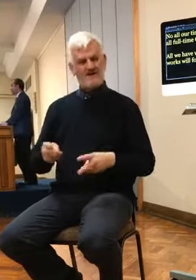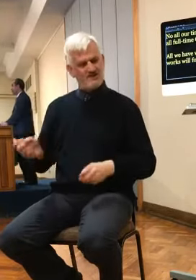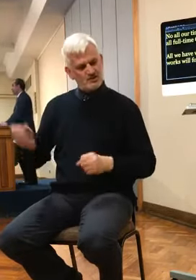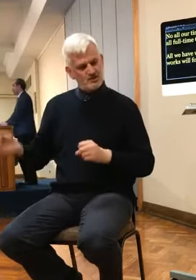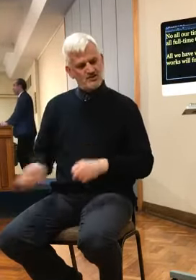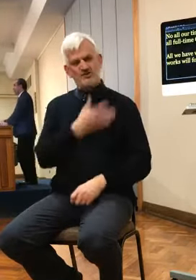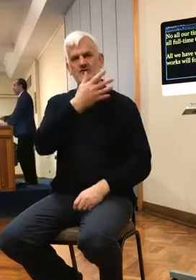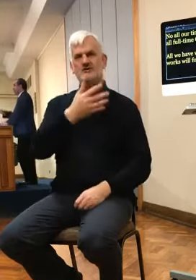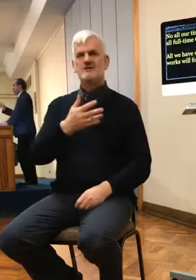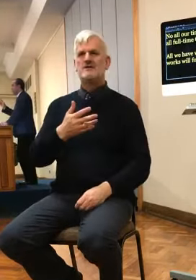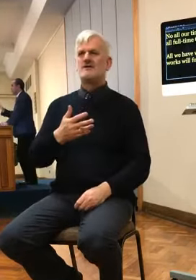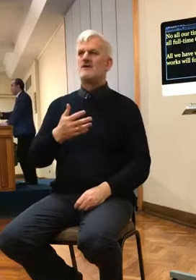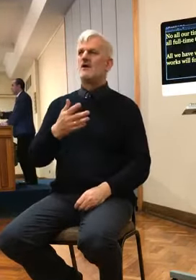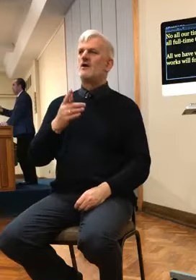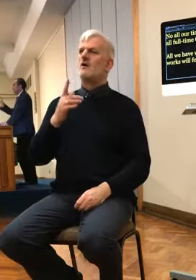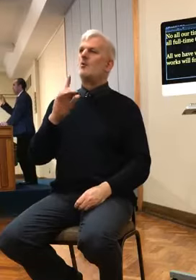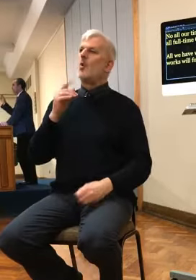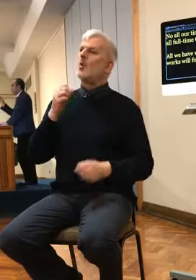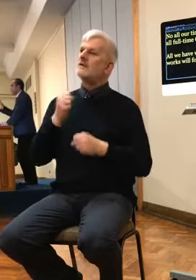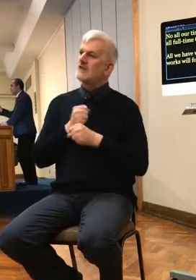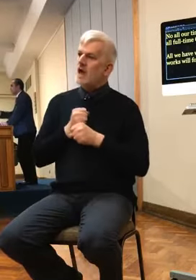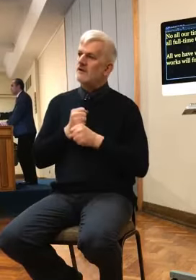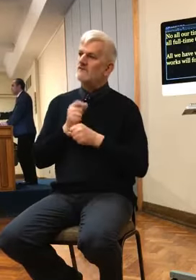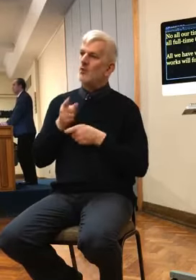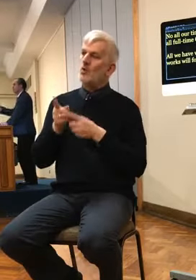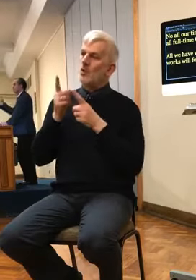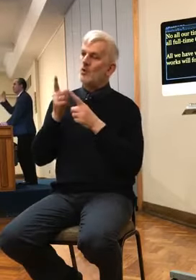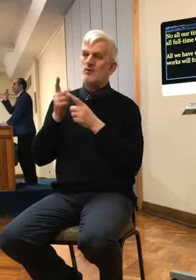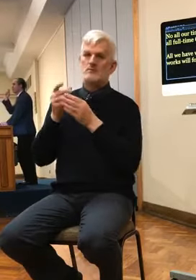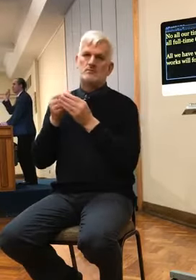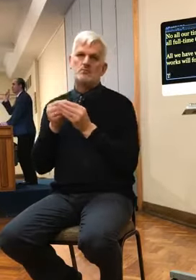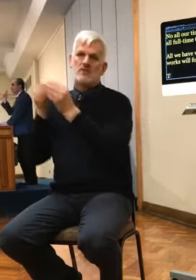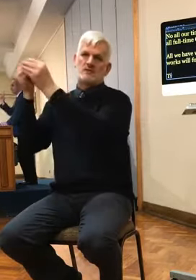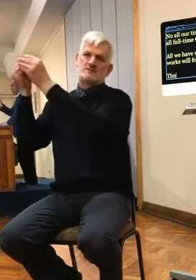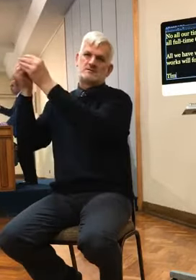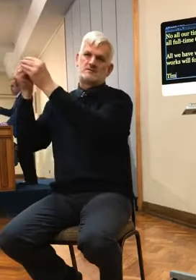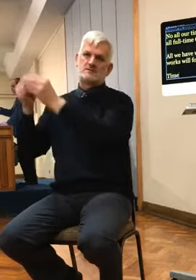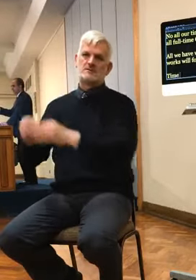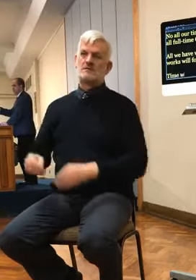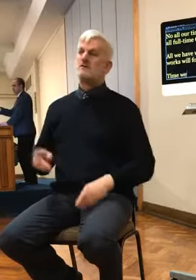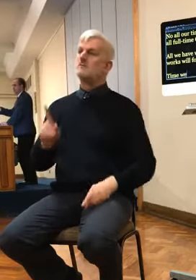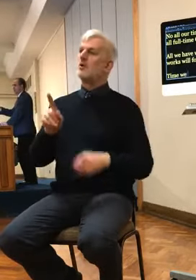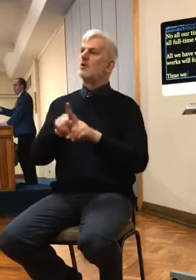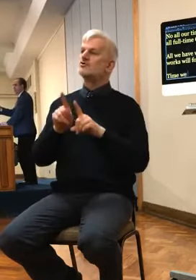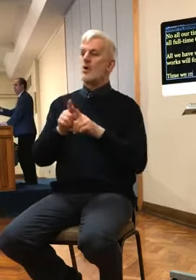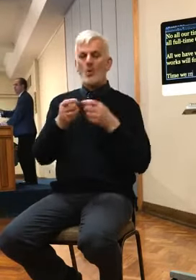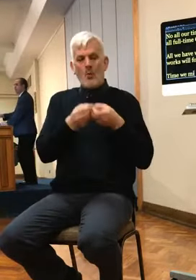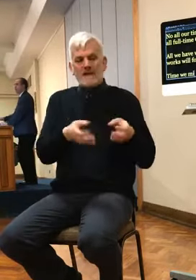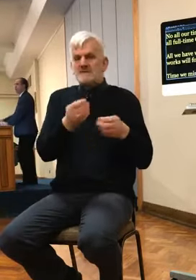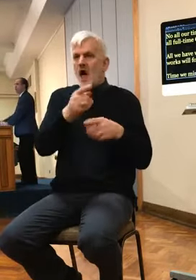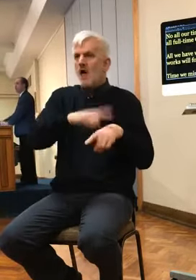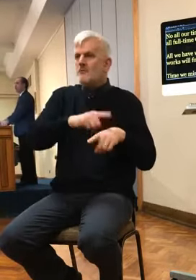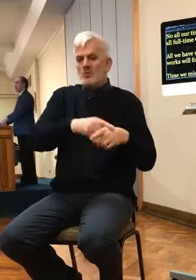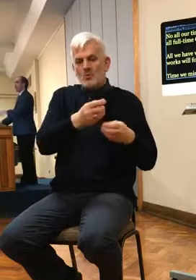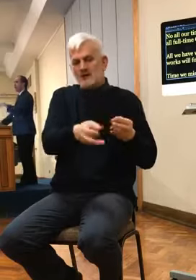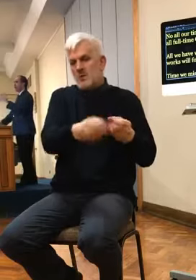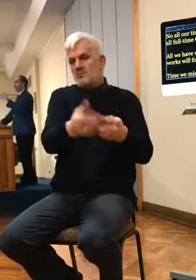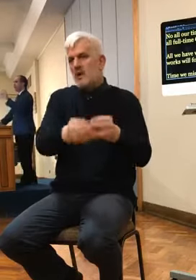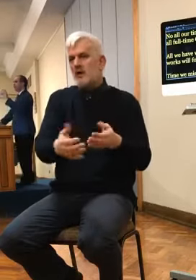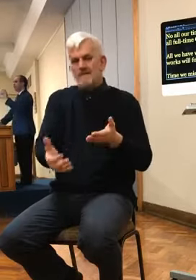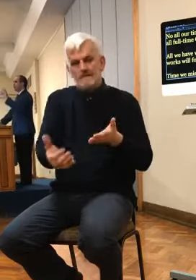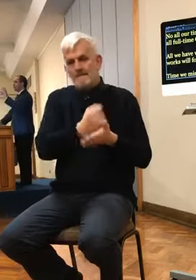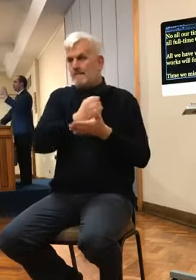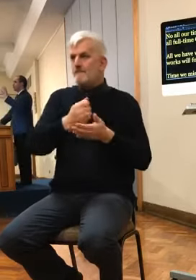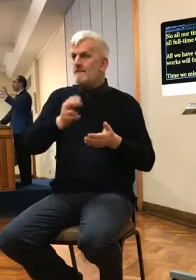exam. But time that is misused will never be regained. You can